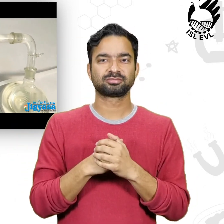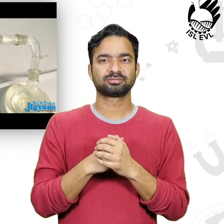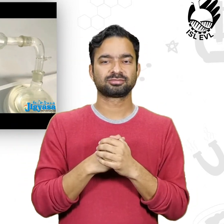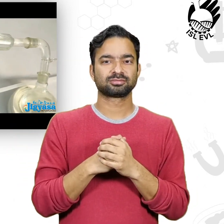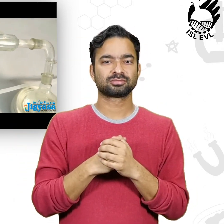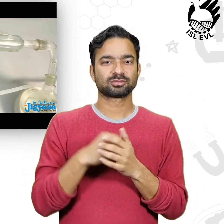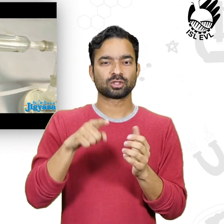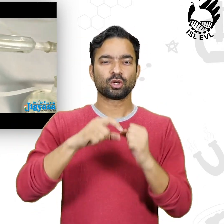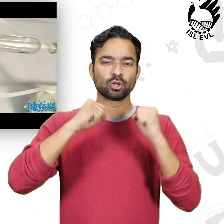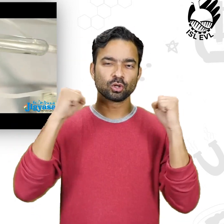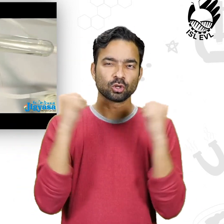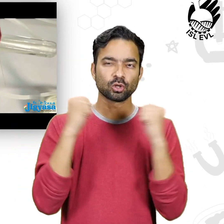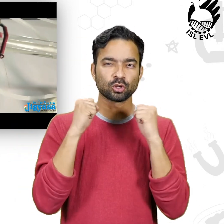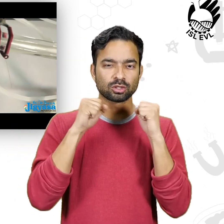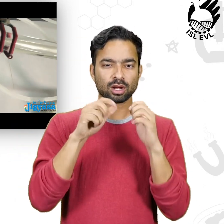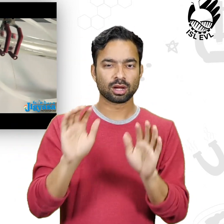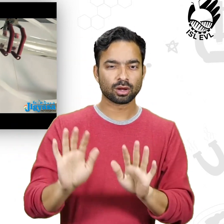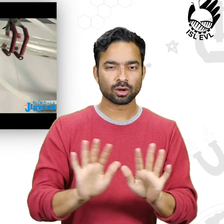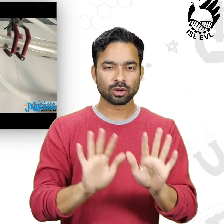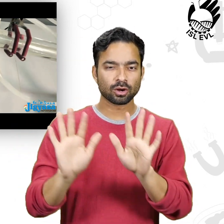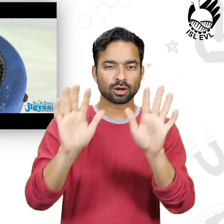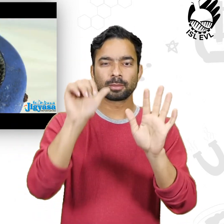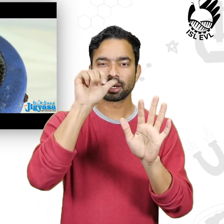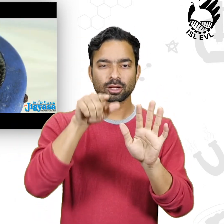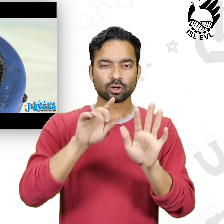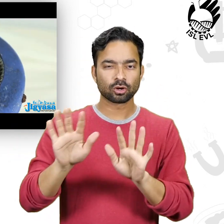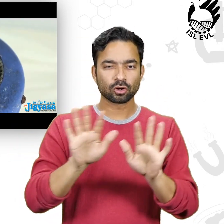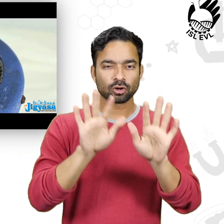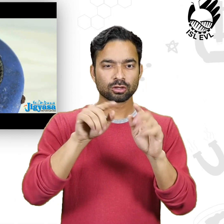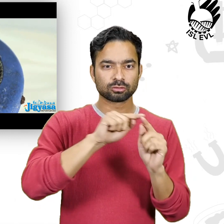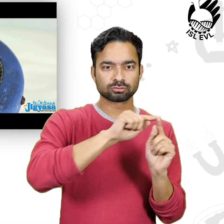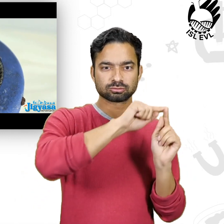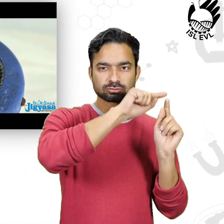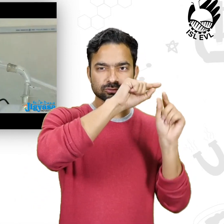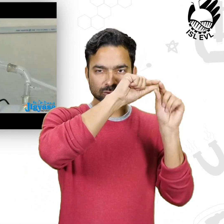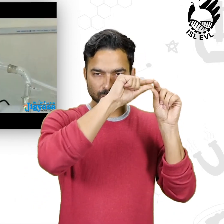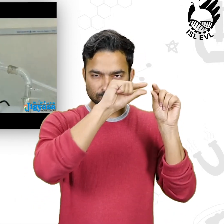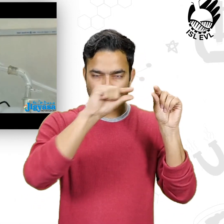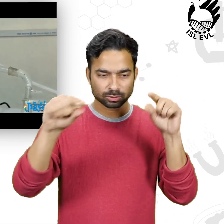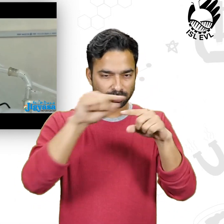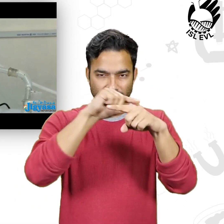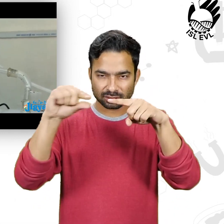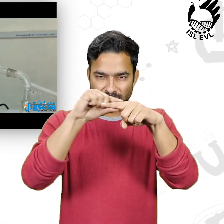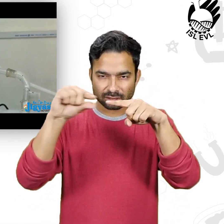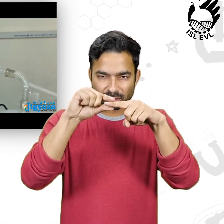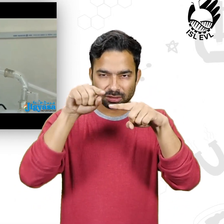tap water. This is the condenser. The water evaporates. You can see